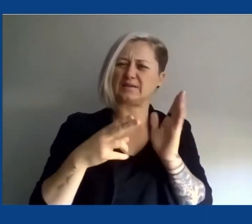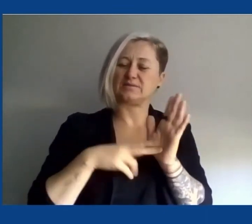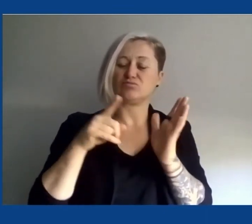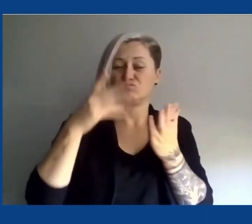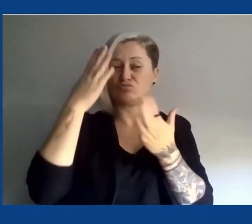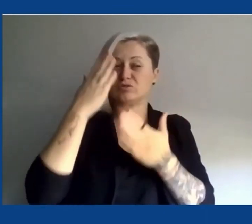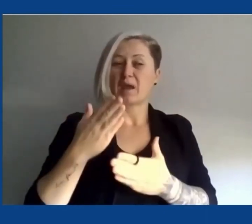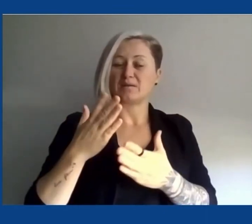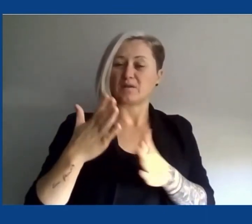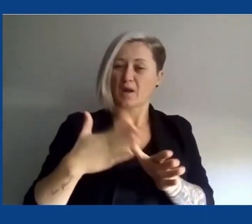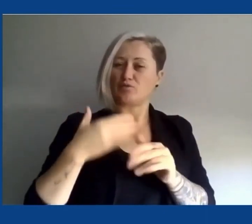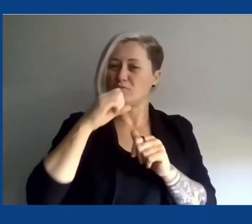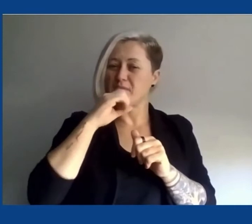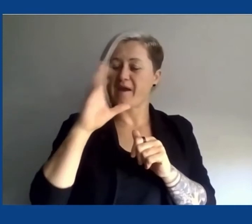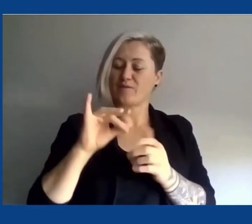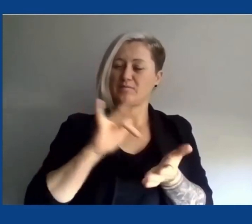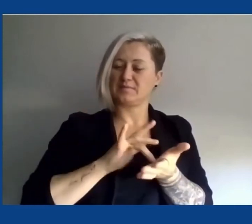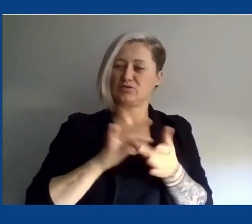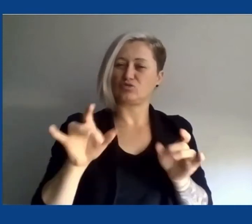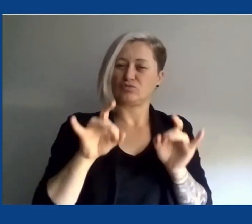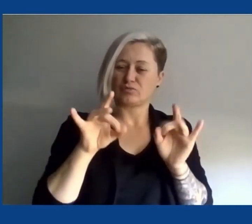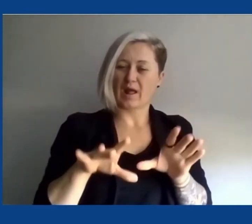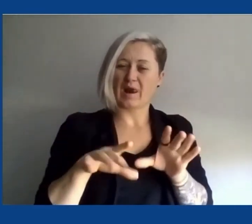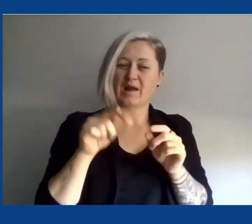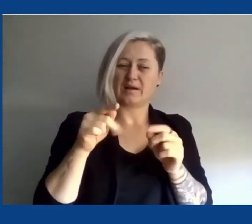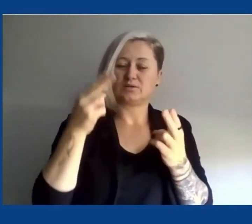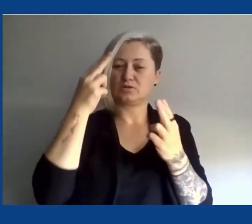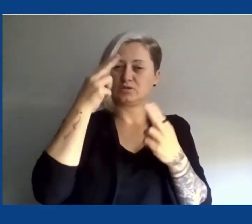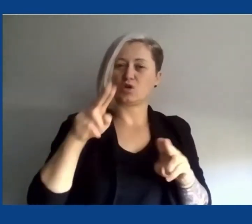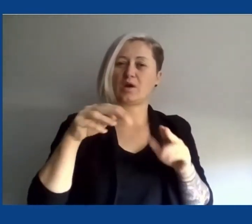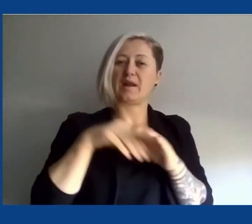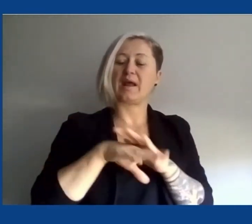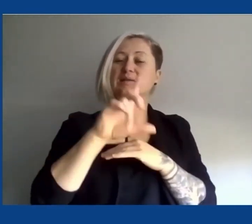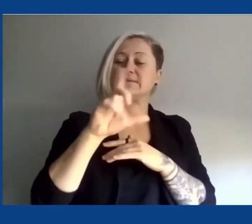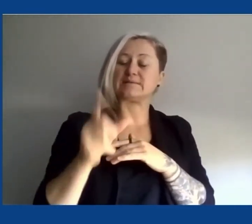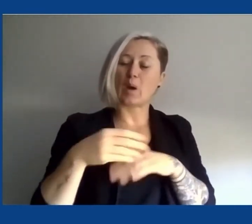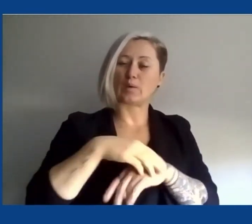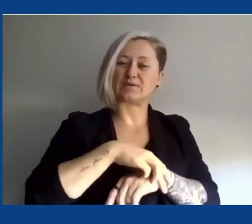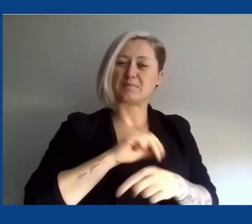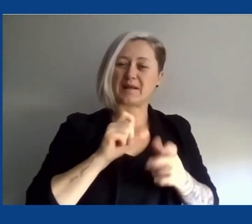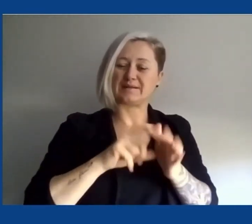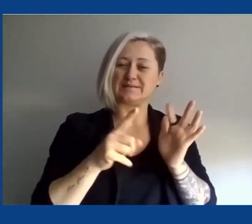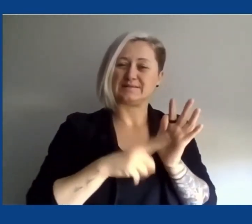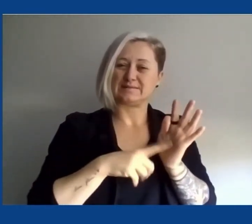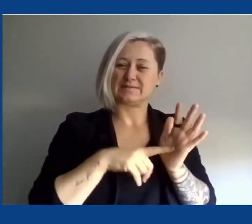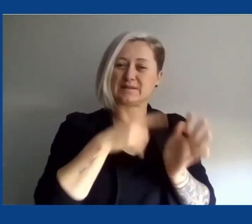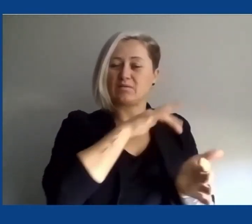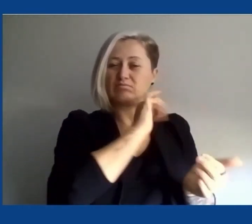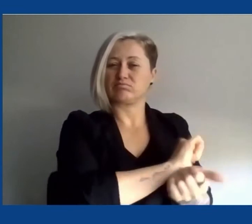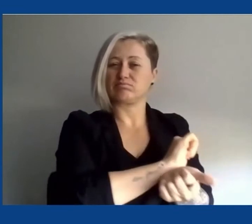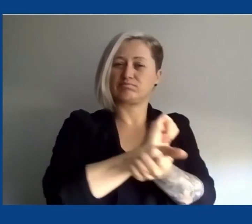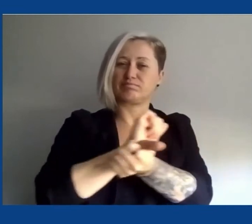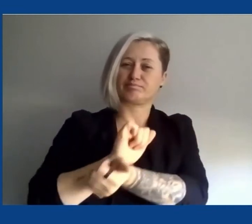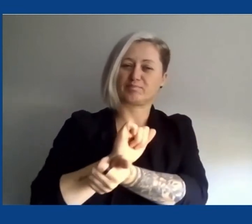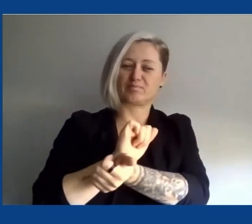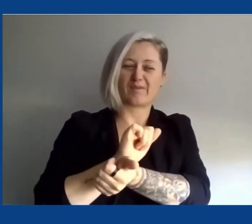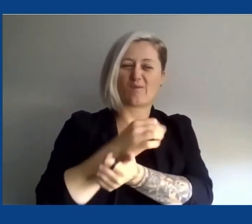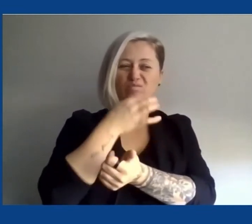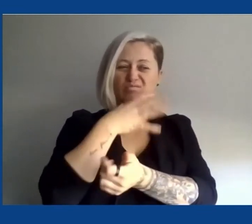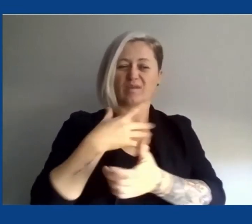from Central Australia. He died in Darwin's police cells after being taken into custody for minor